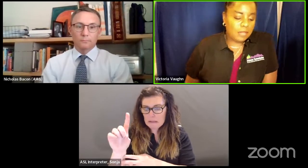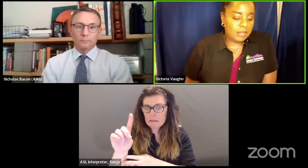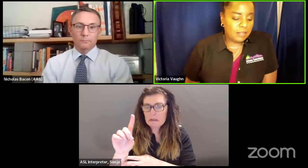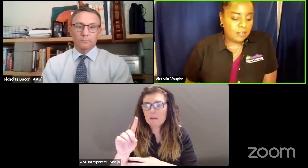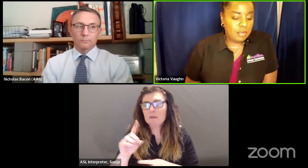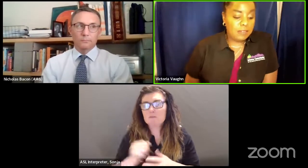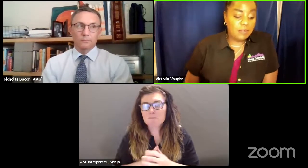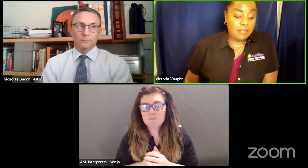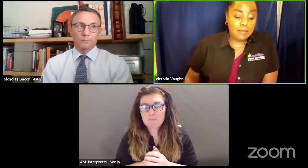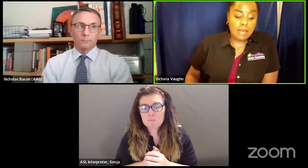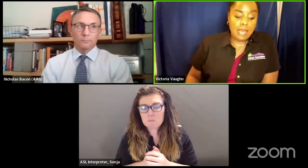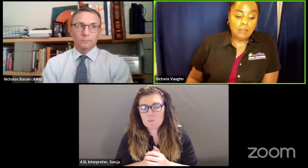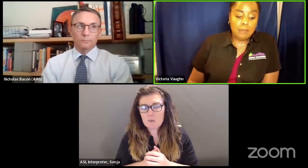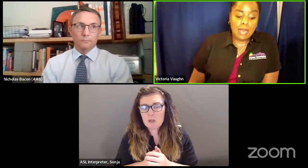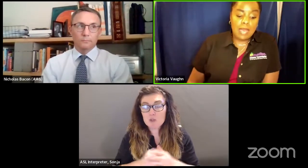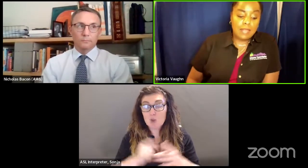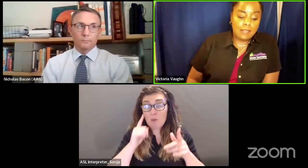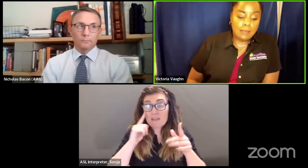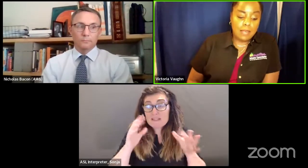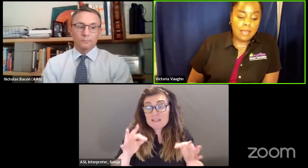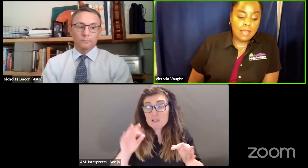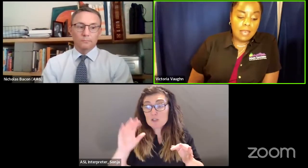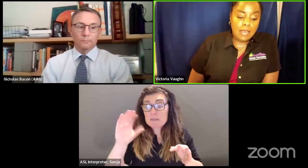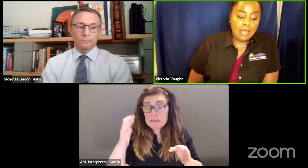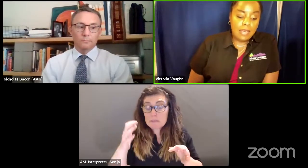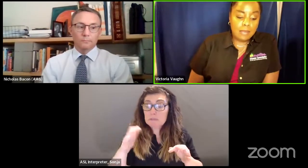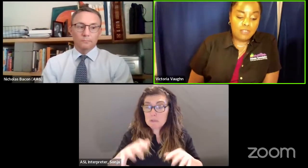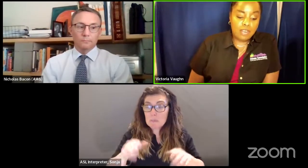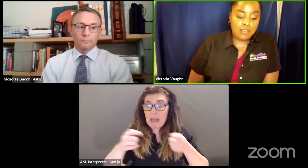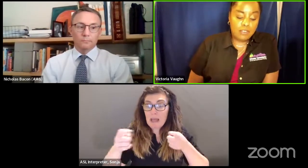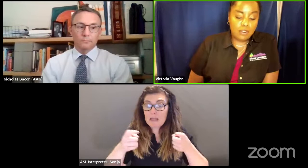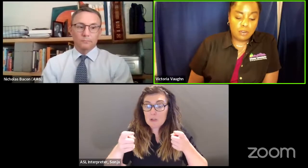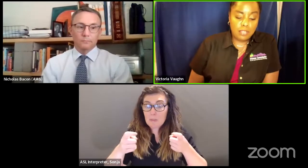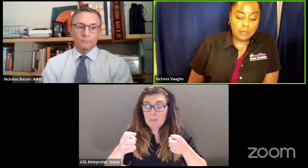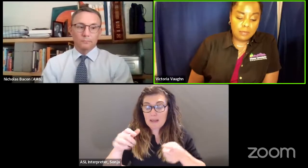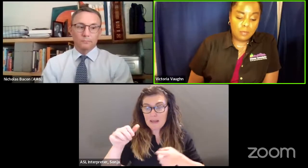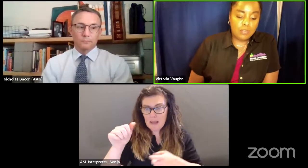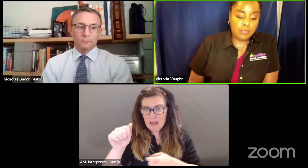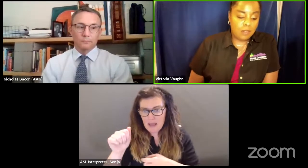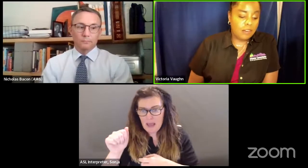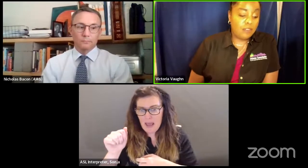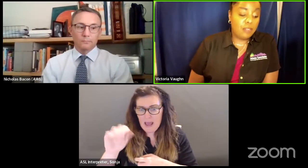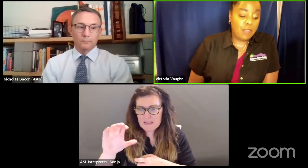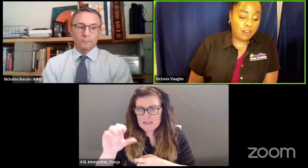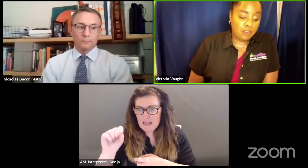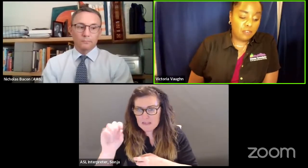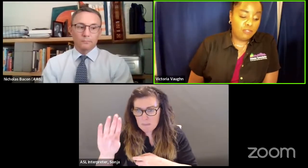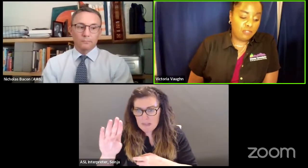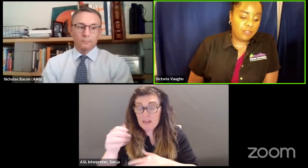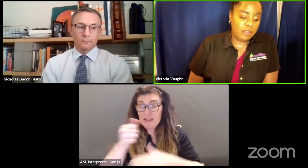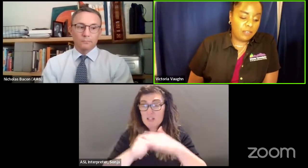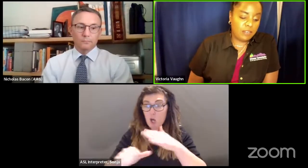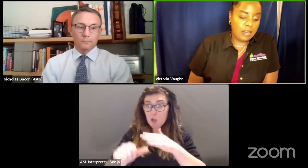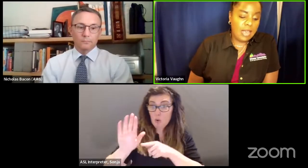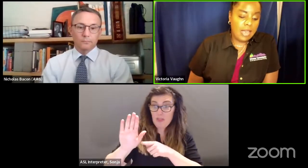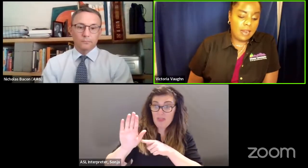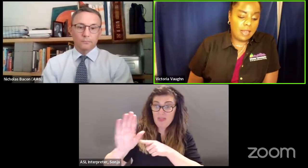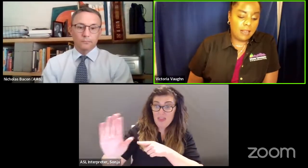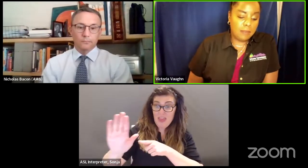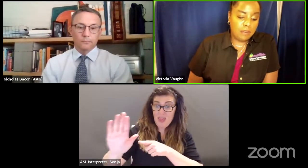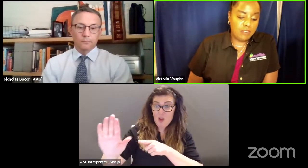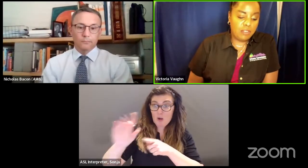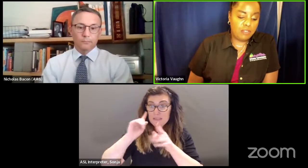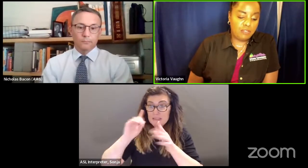Please note that this situation seems to be handled by ASDB administration internally, which falls under their jurisdiction and